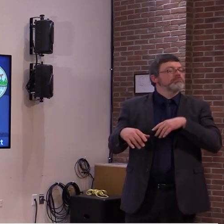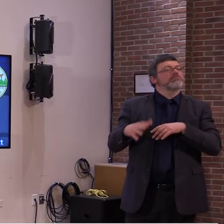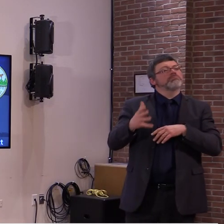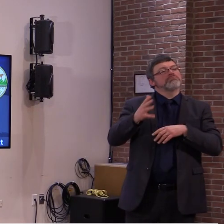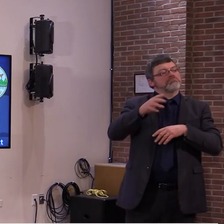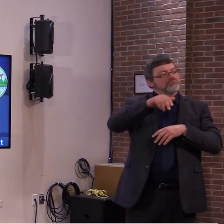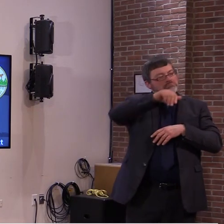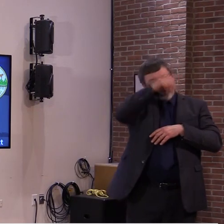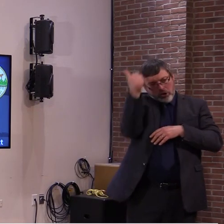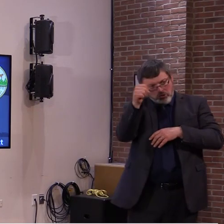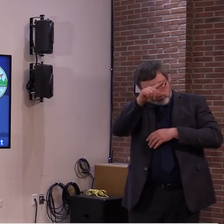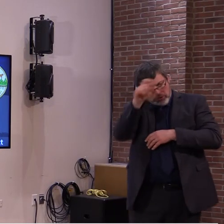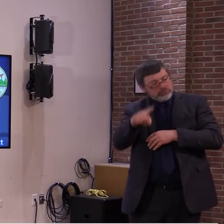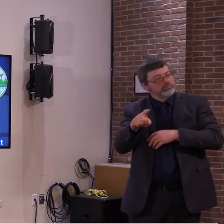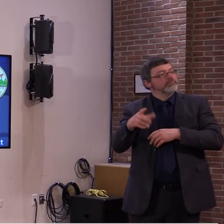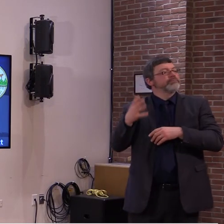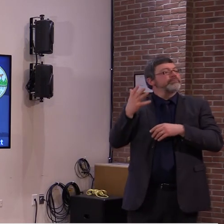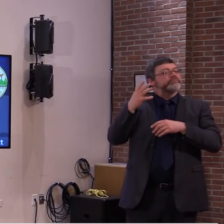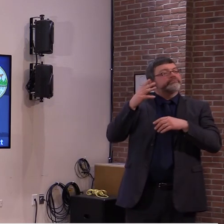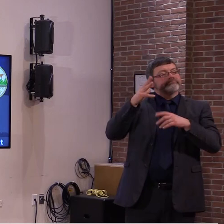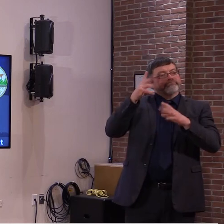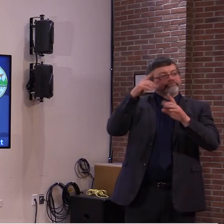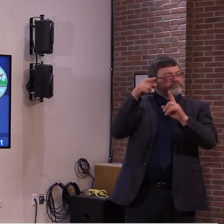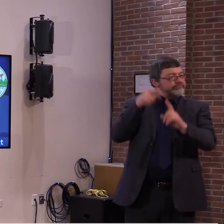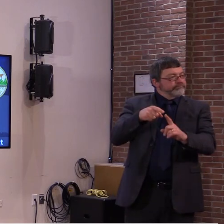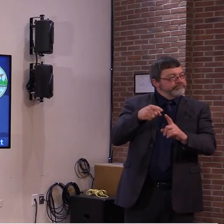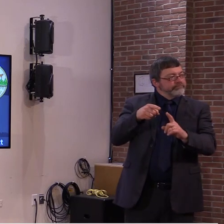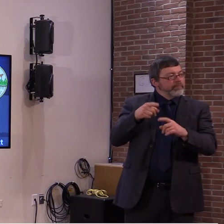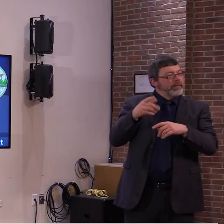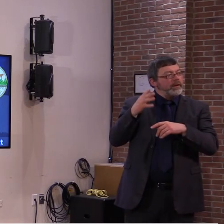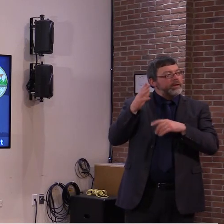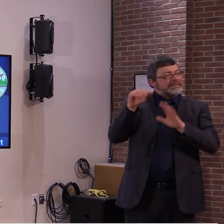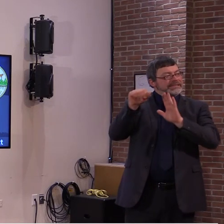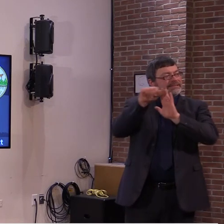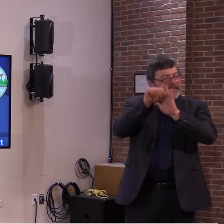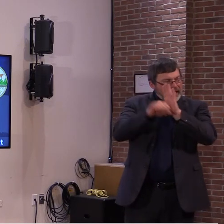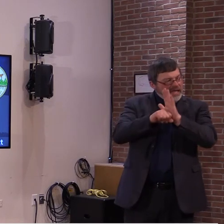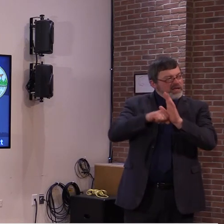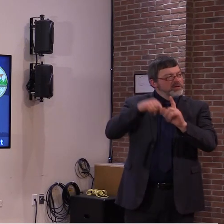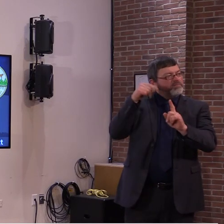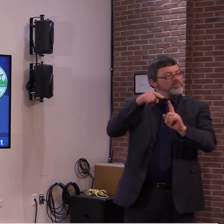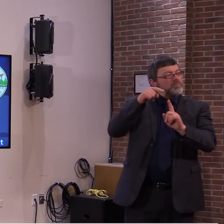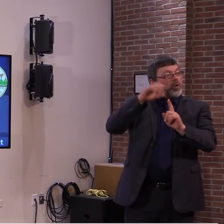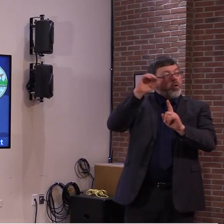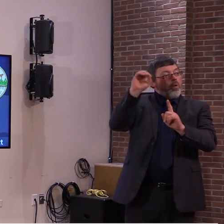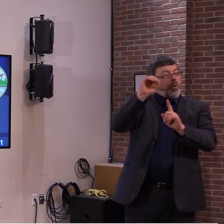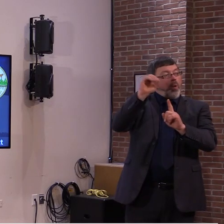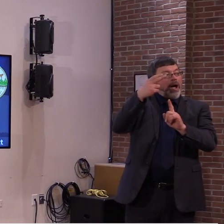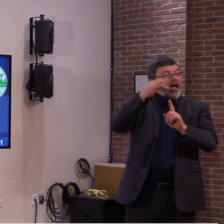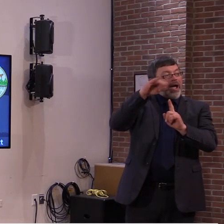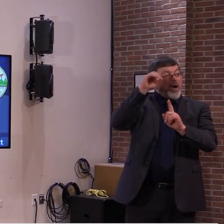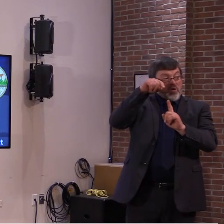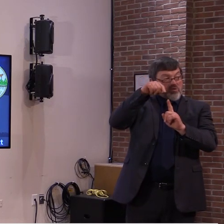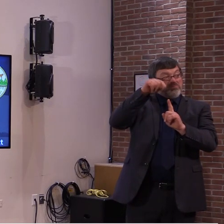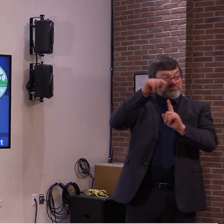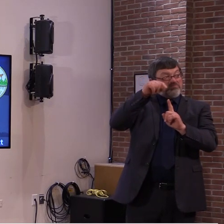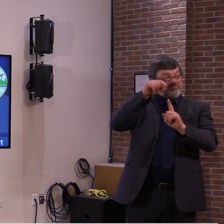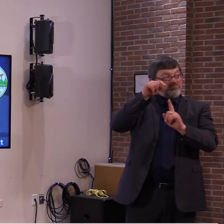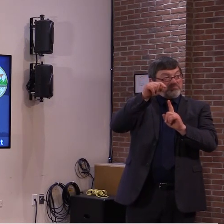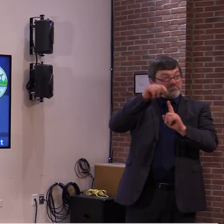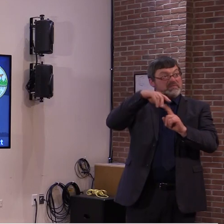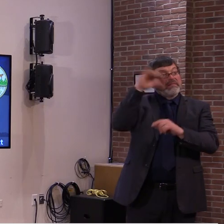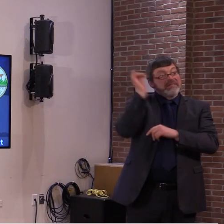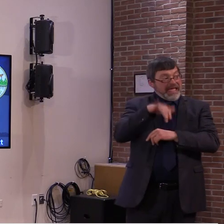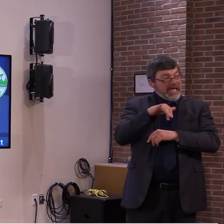of long-term care staff refusing to get the COVID vaccine. Do you have the number of long-term